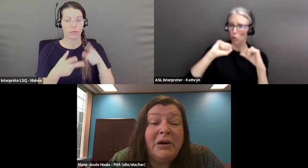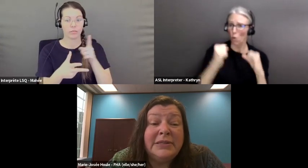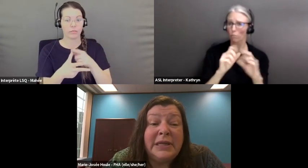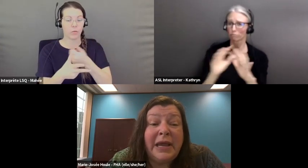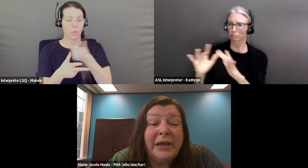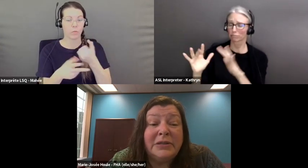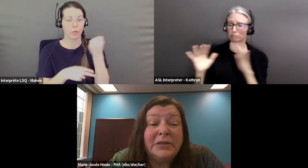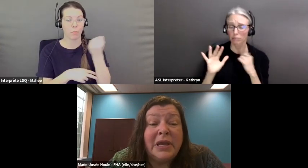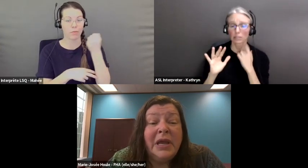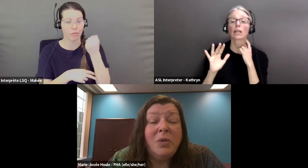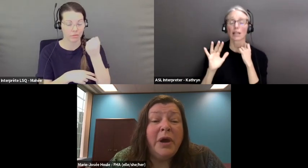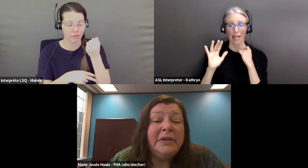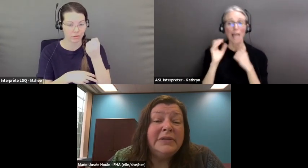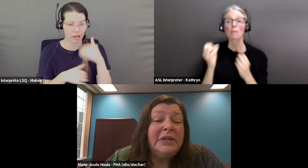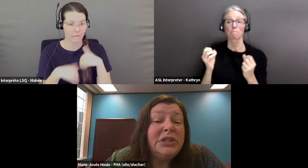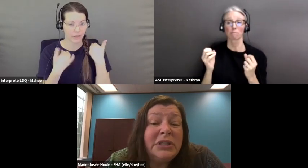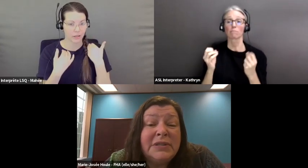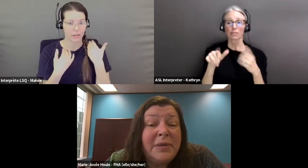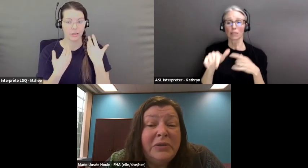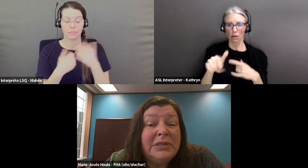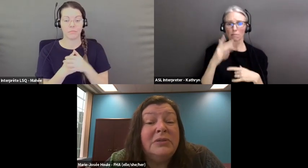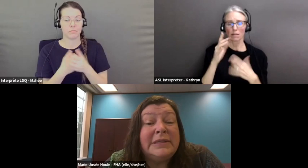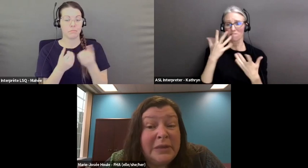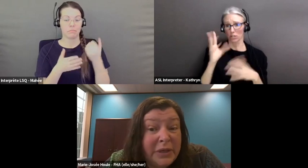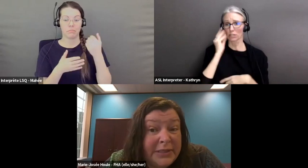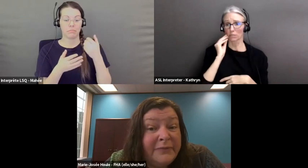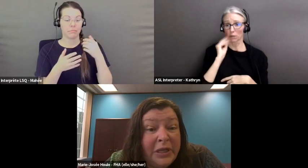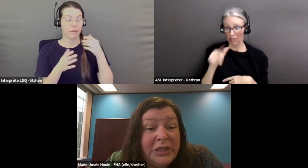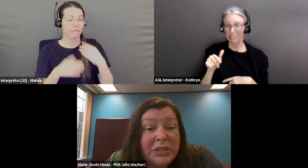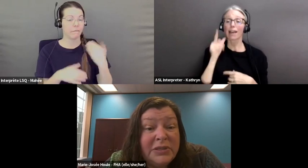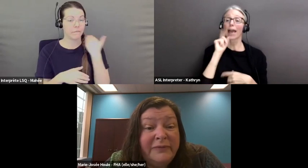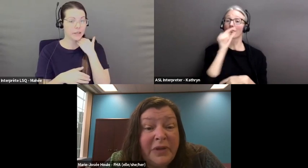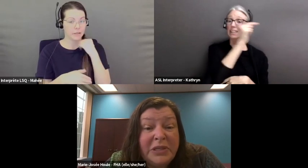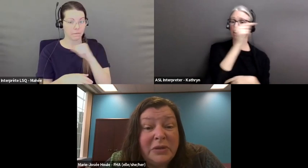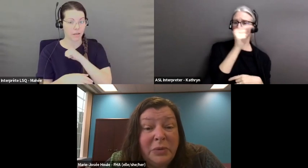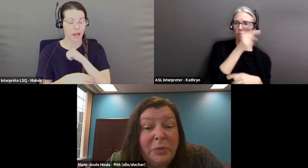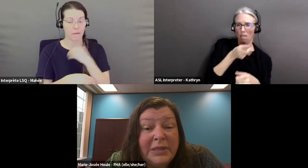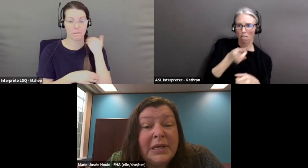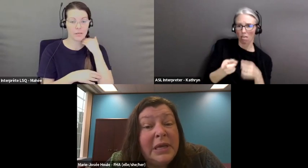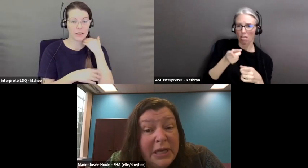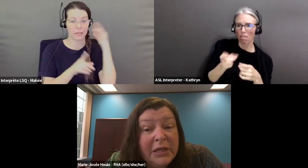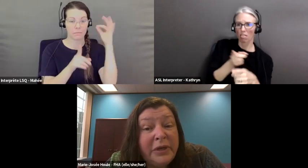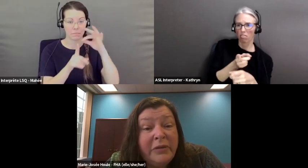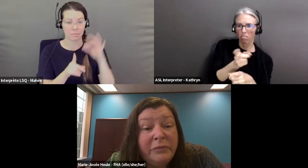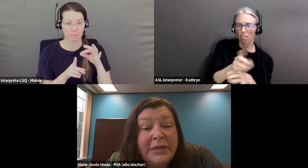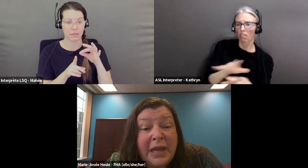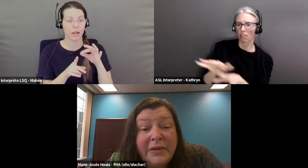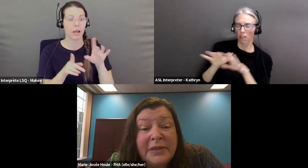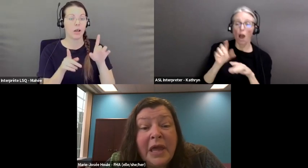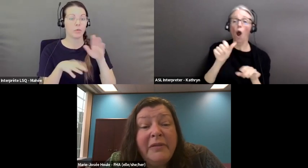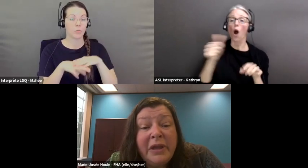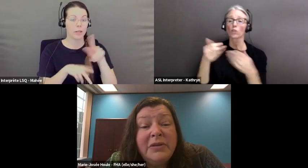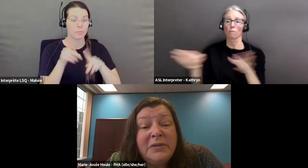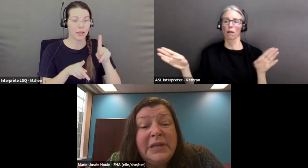and non-state actors. And while these conditions amount to serious violations of fundamental human rights, including the right to